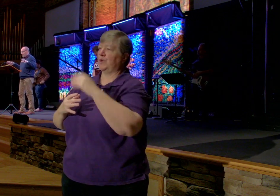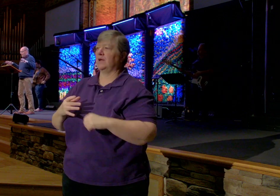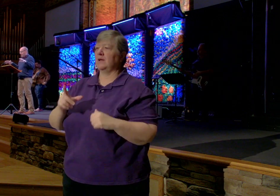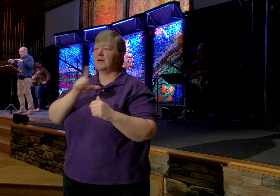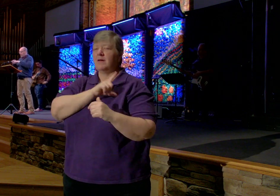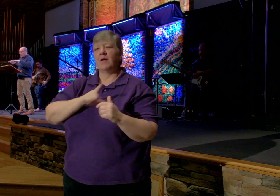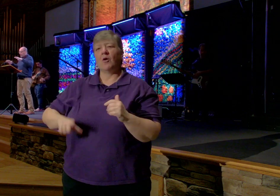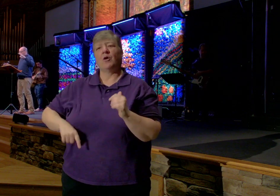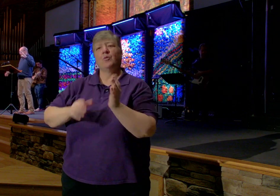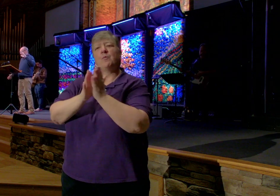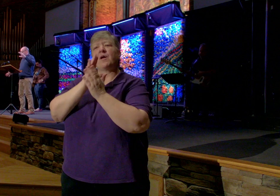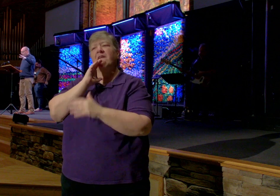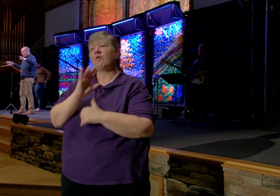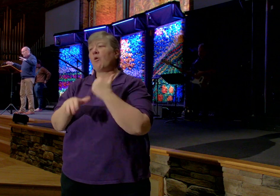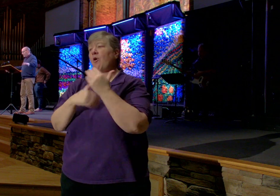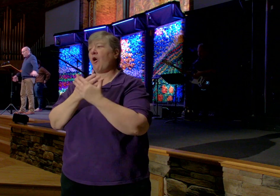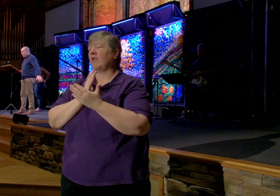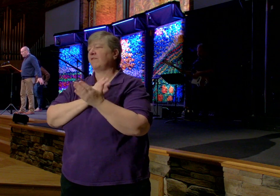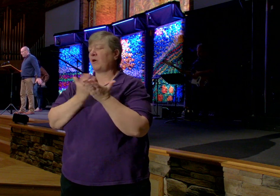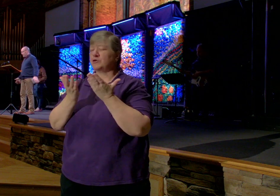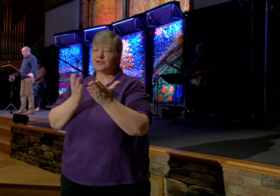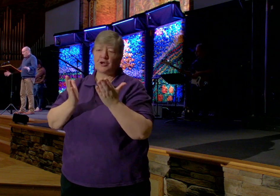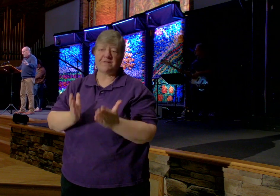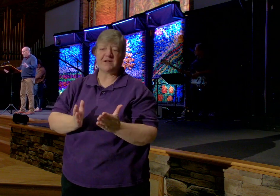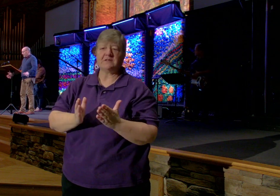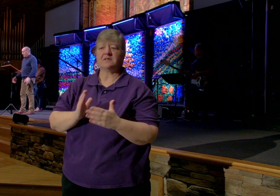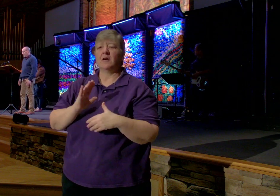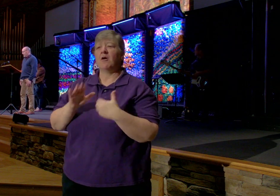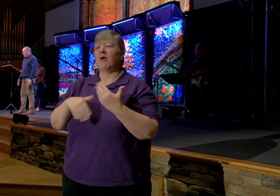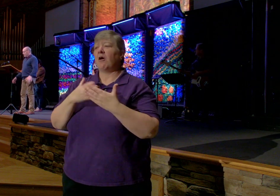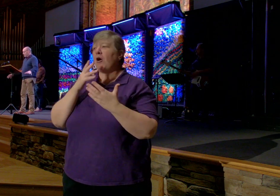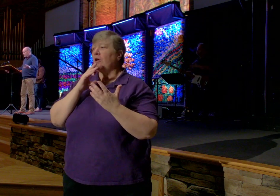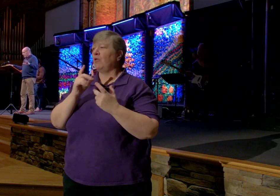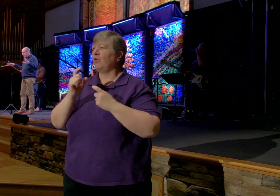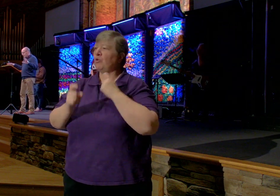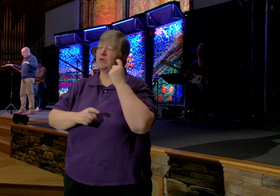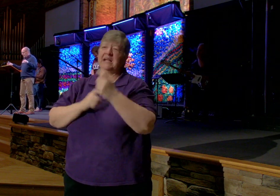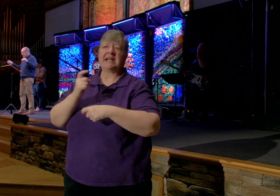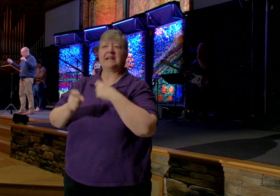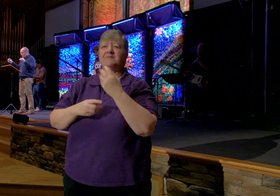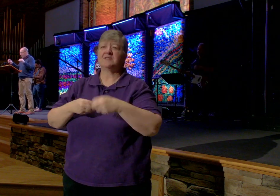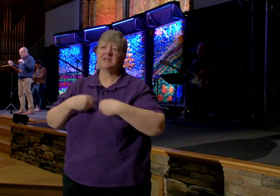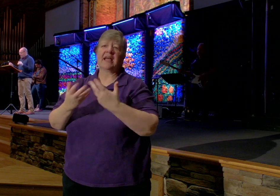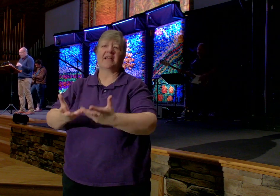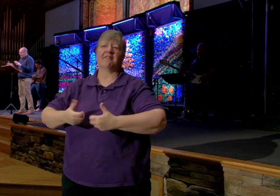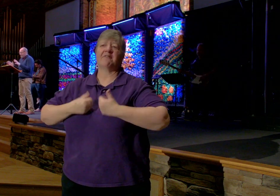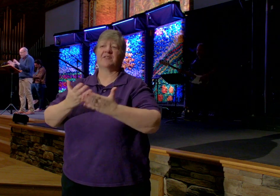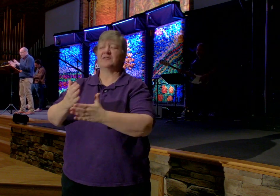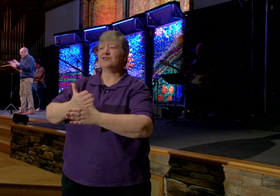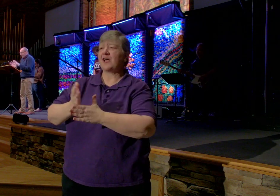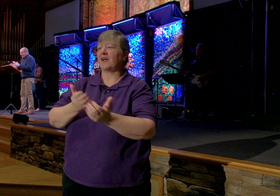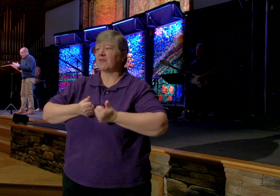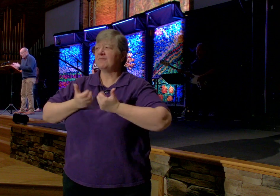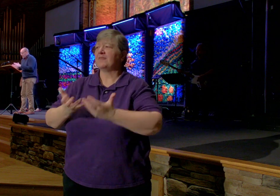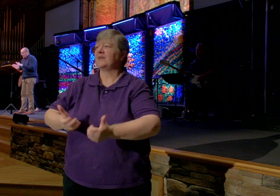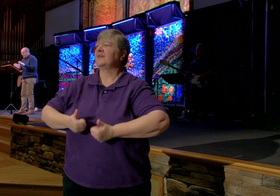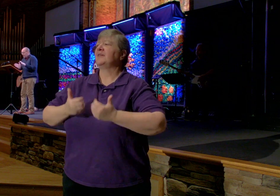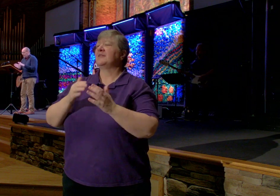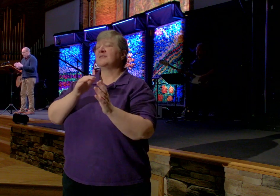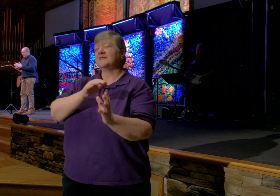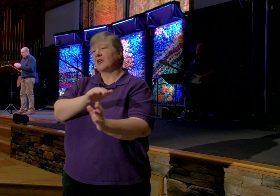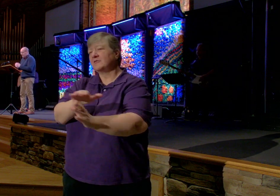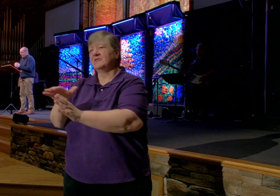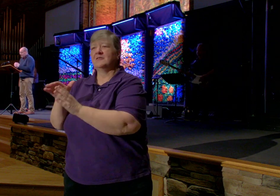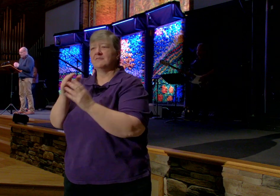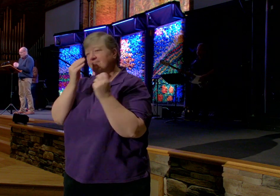Lord God, for all of our servants, all of those who give of their gifts, that you would just bless, that you would remind them that